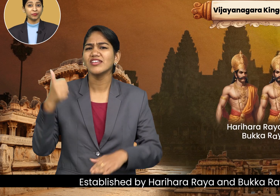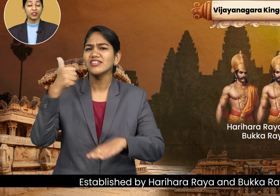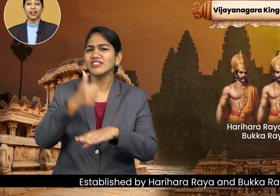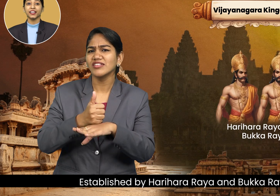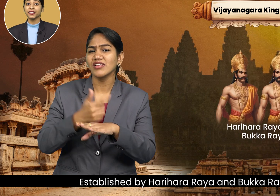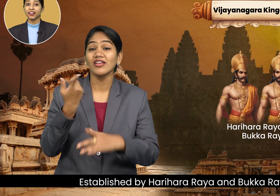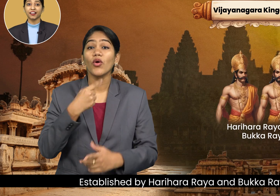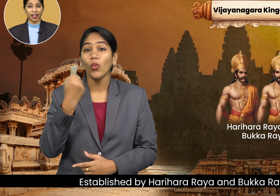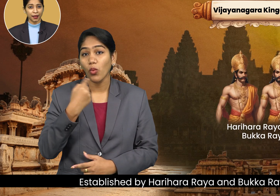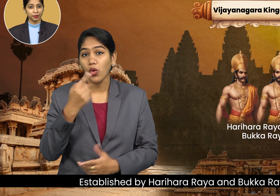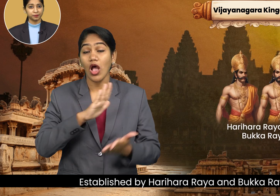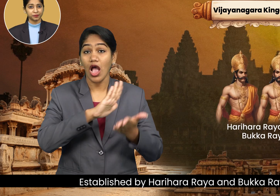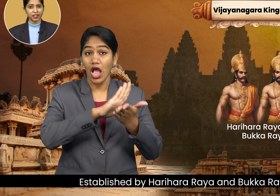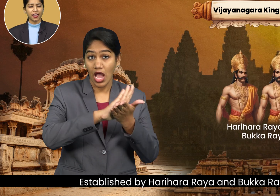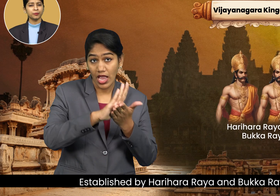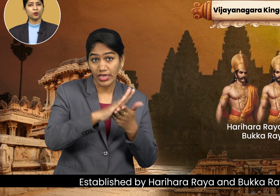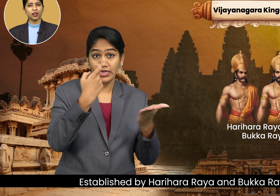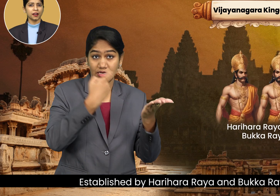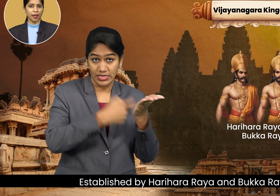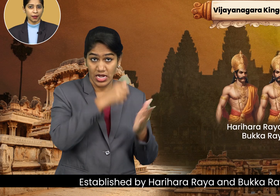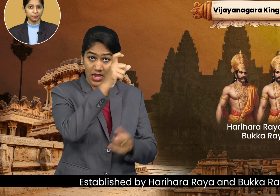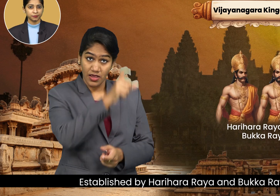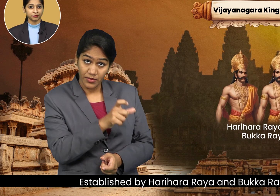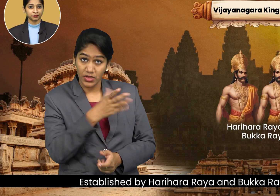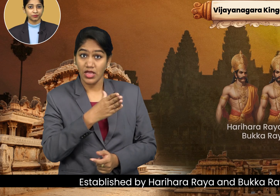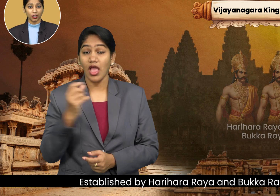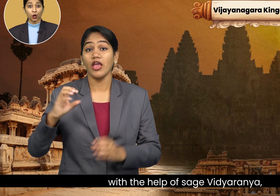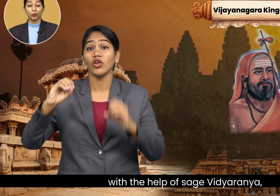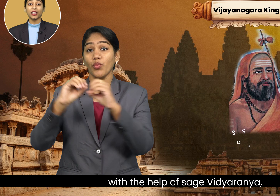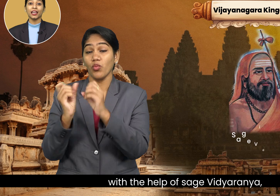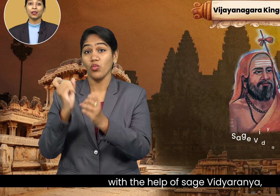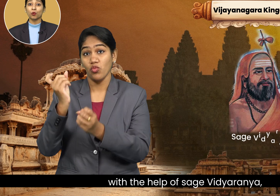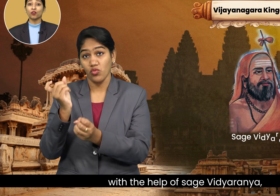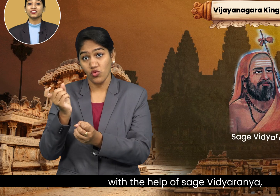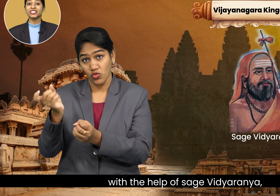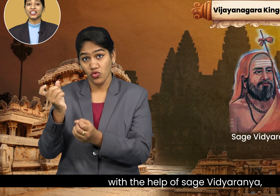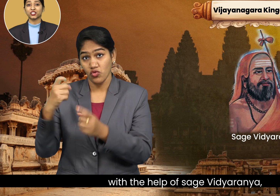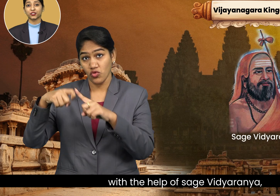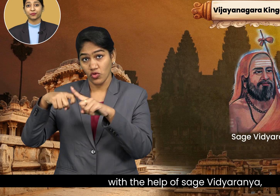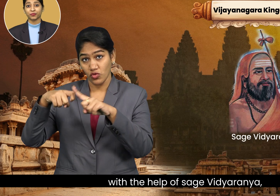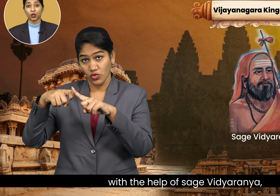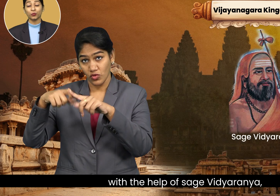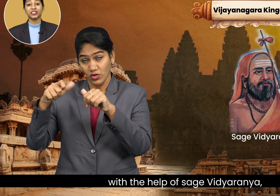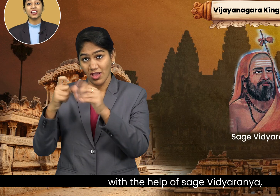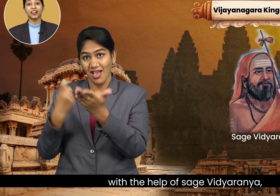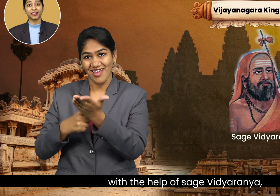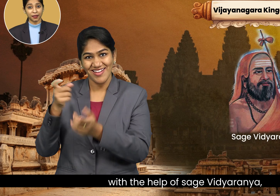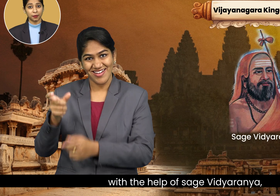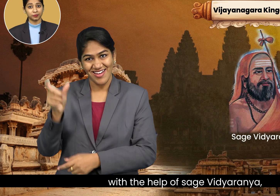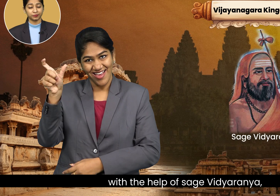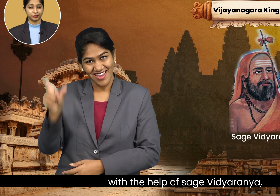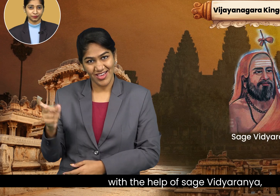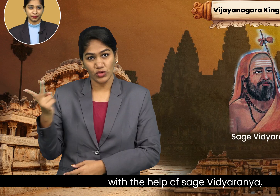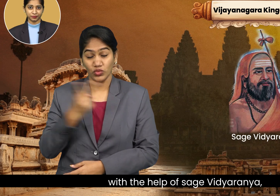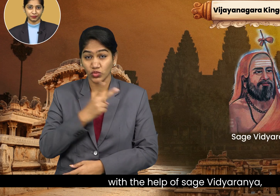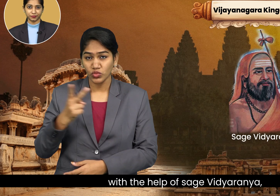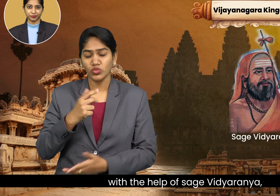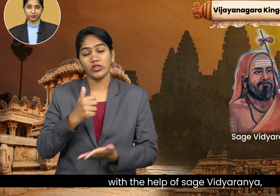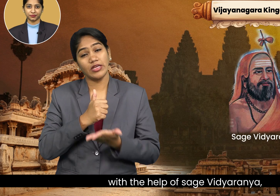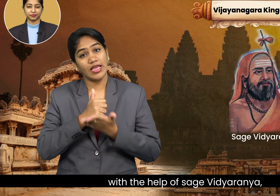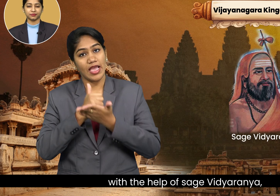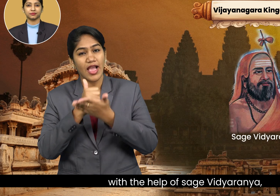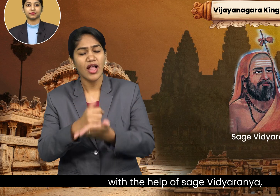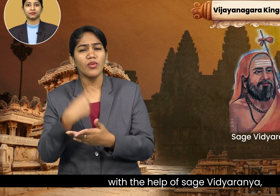Established by Harihara Raya and Bukka Raya with the help of sage Vidyaranya.